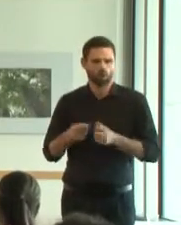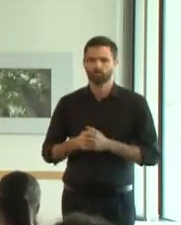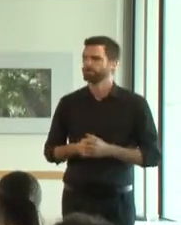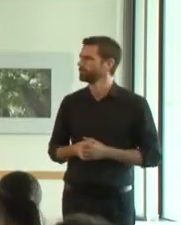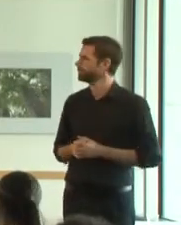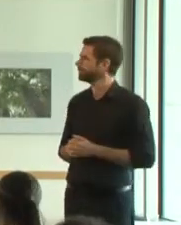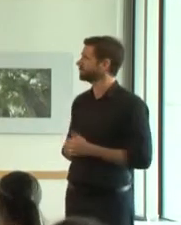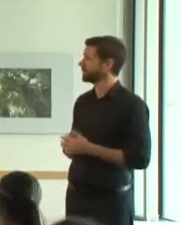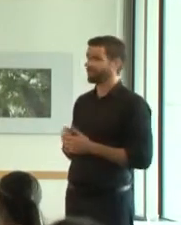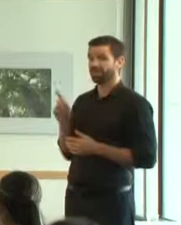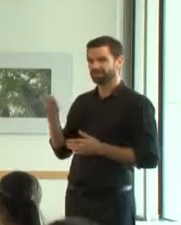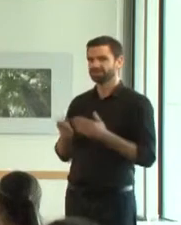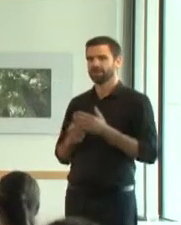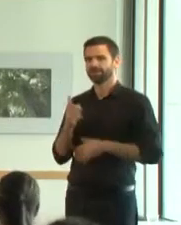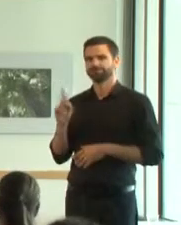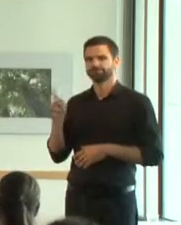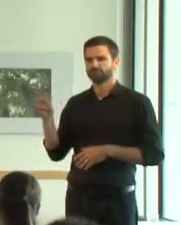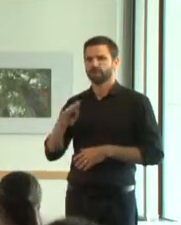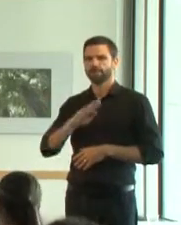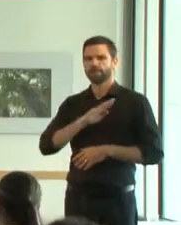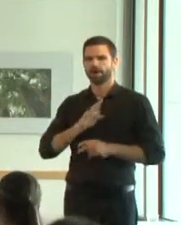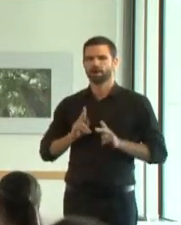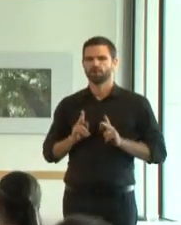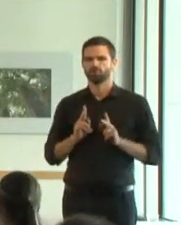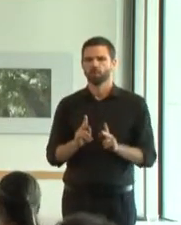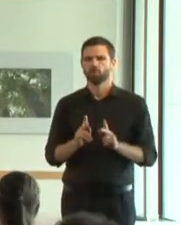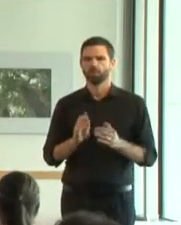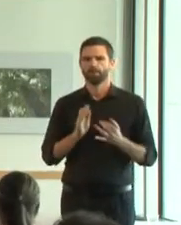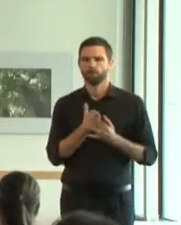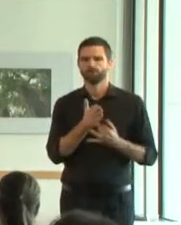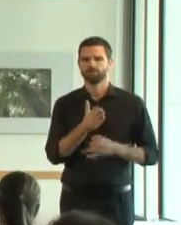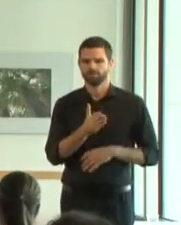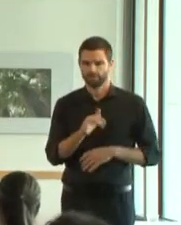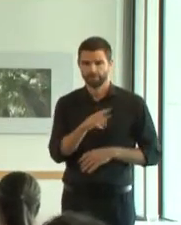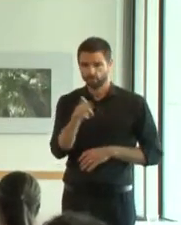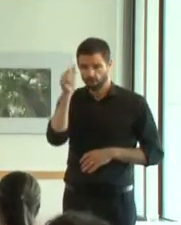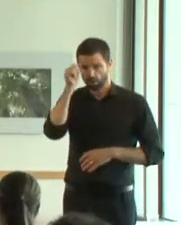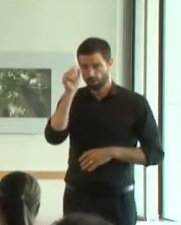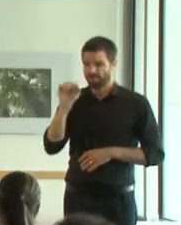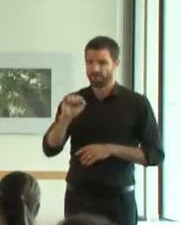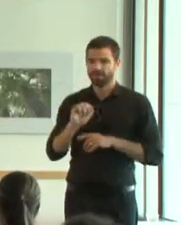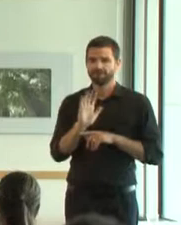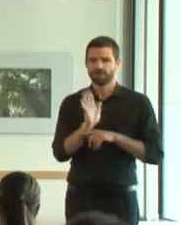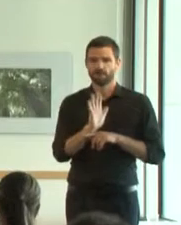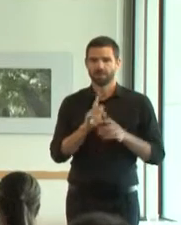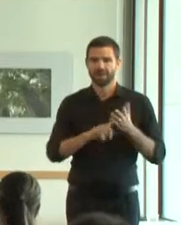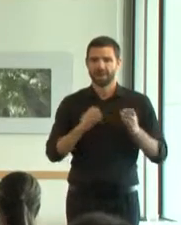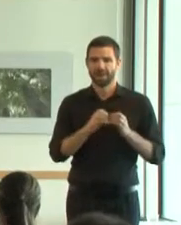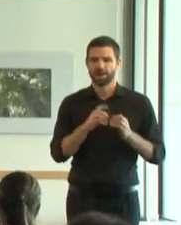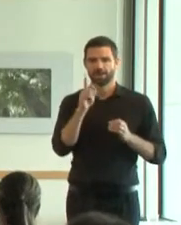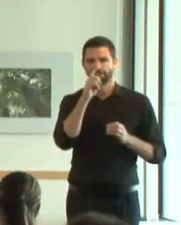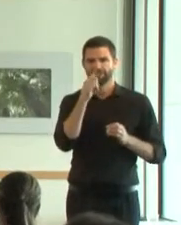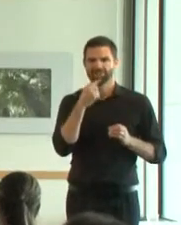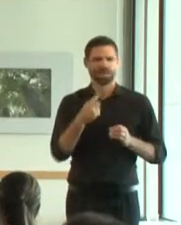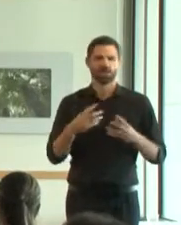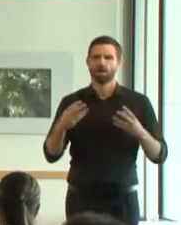And then this happened, which is that Park Road Post, as many of you probably already know, said that their film lab was no longer commercially viable. It